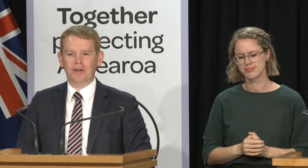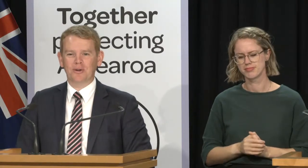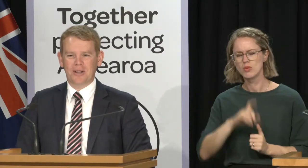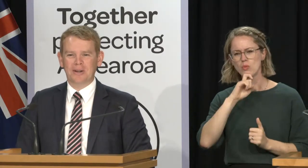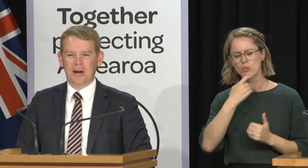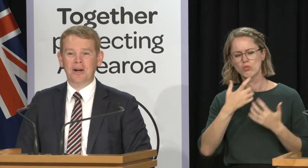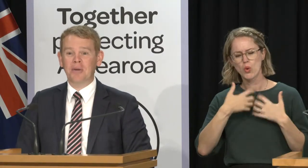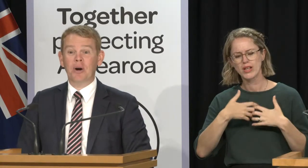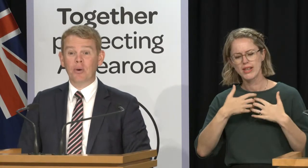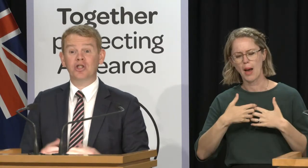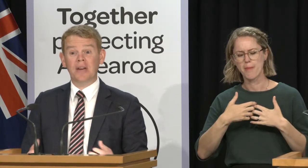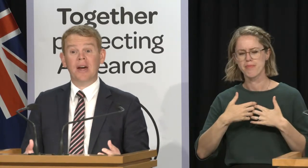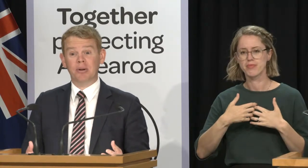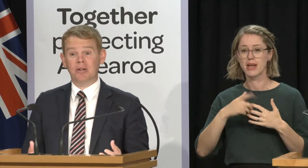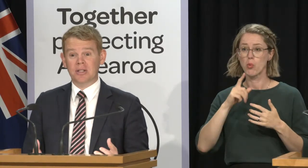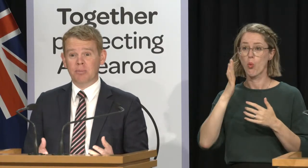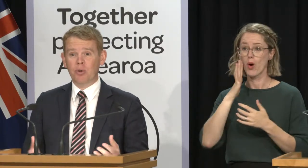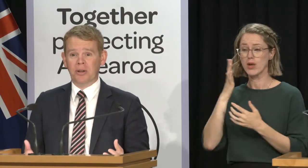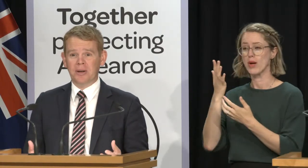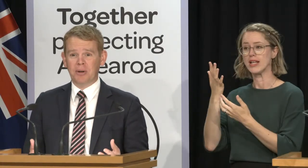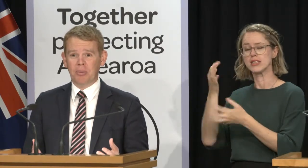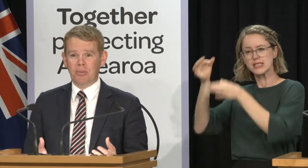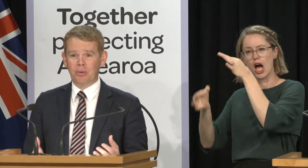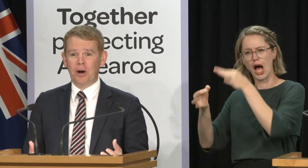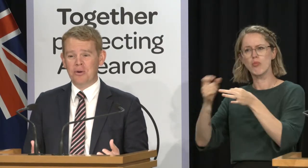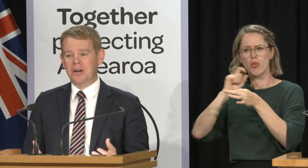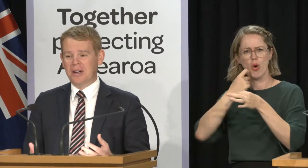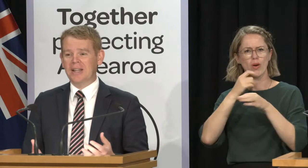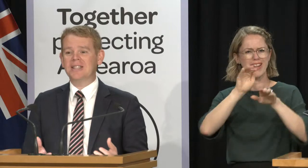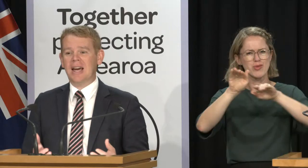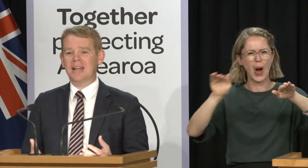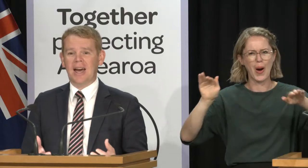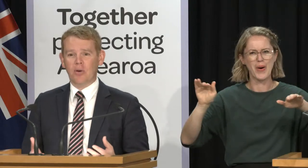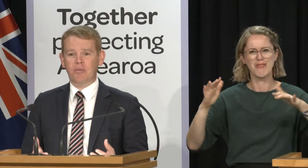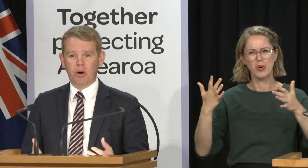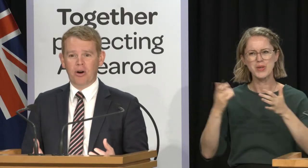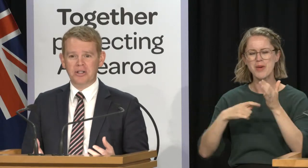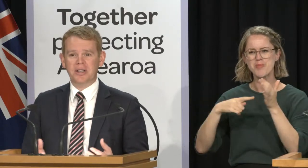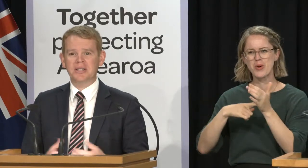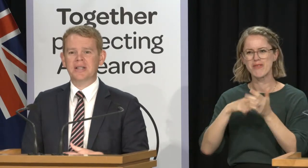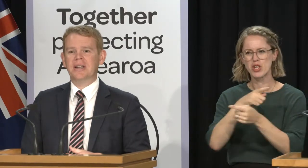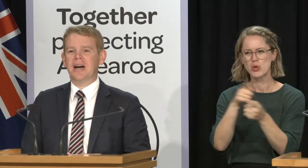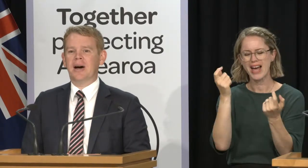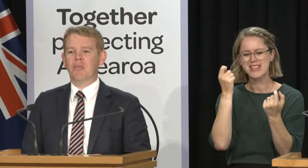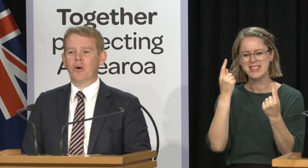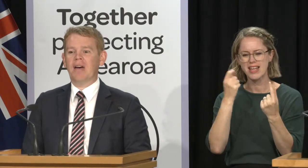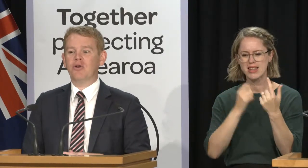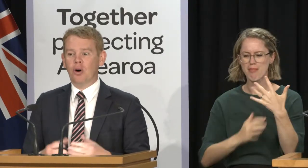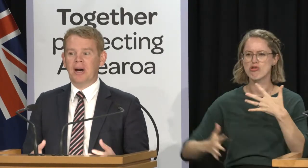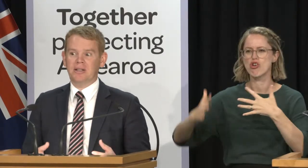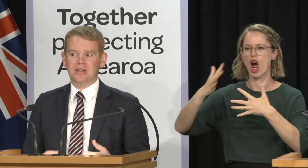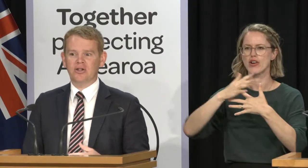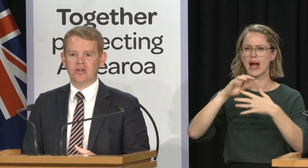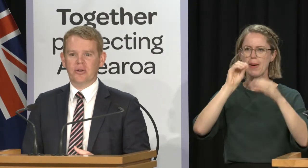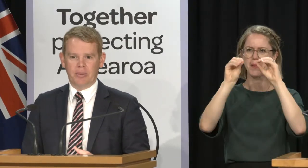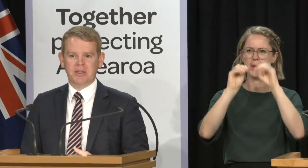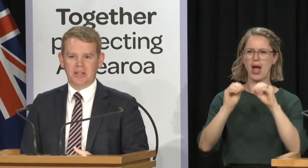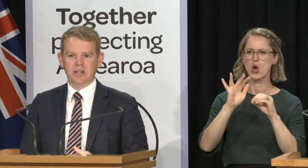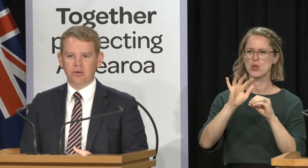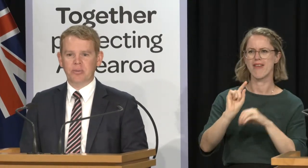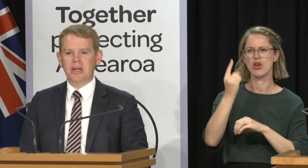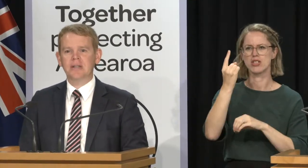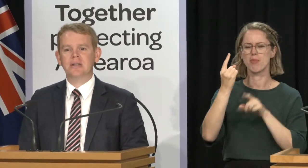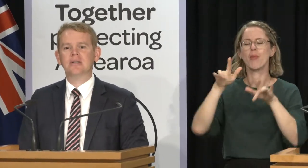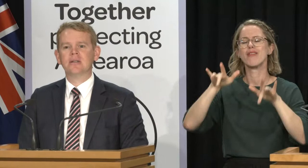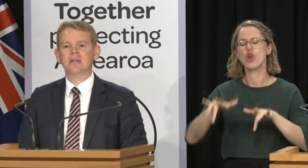work our way through that, and we will share that, because it's important that people know exactly how we've prioritised. We have not made decisions on that